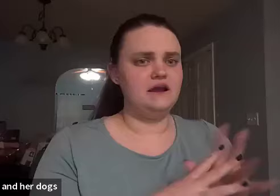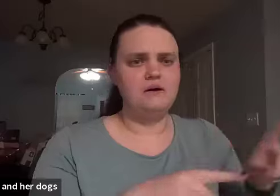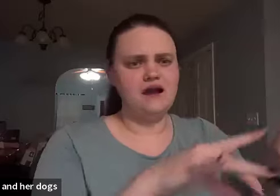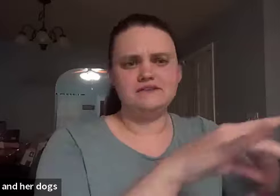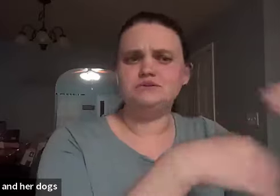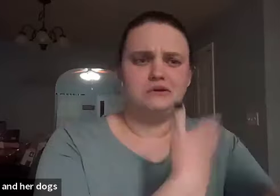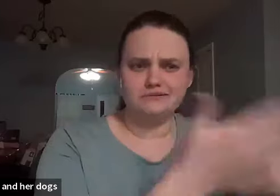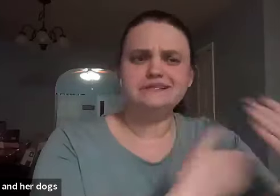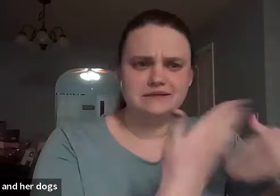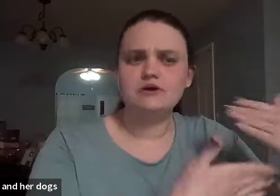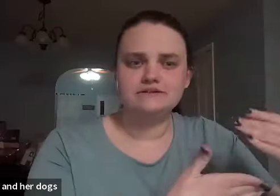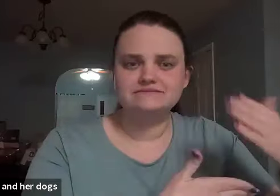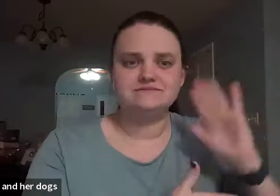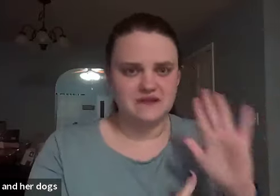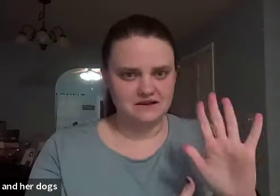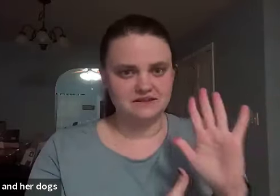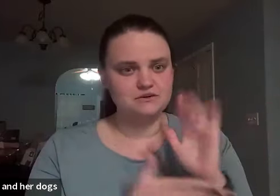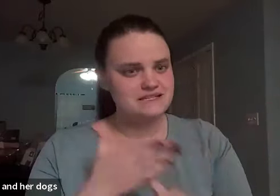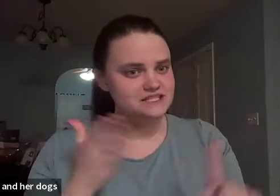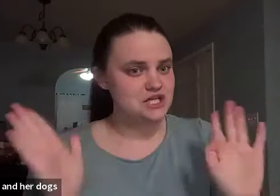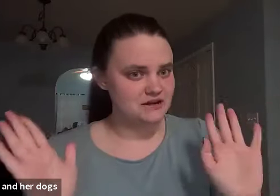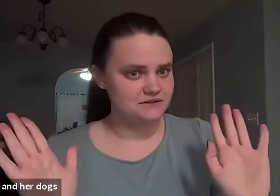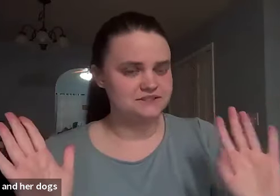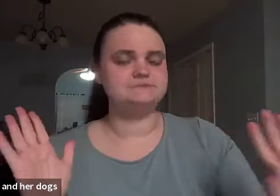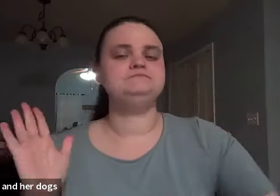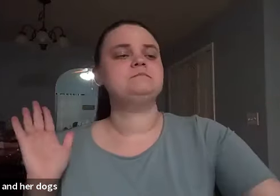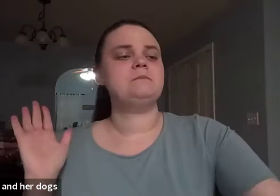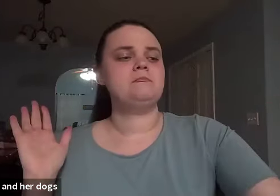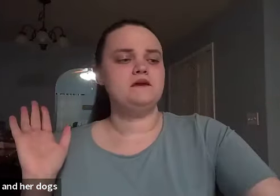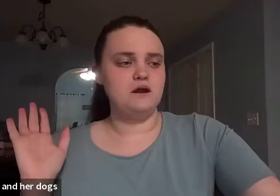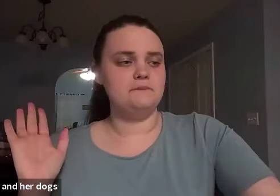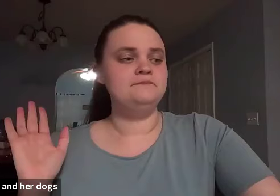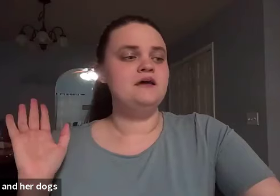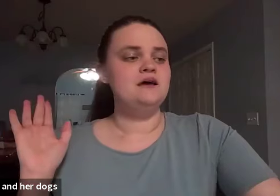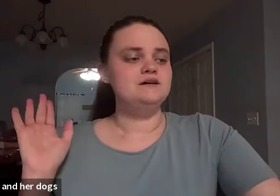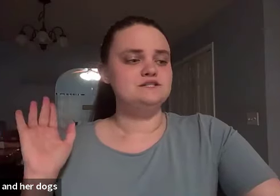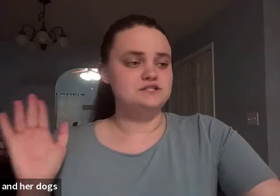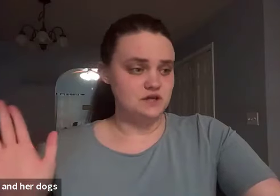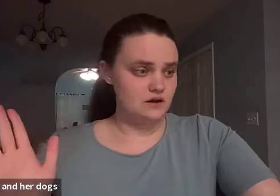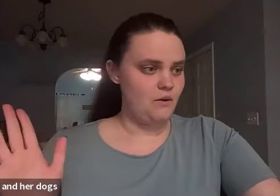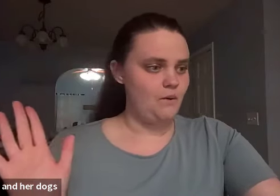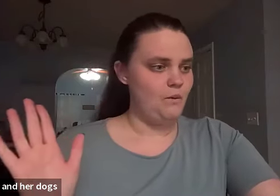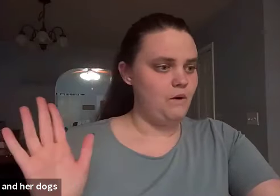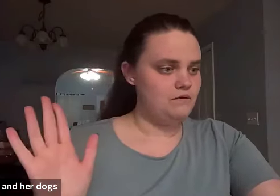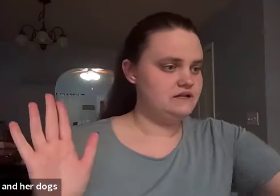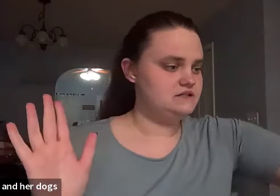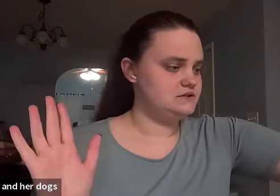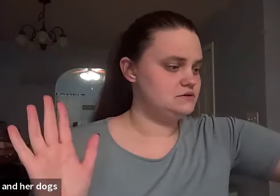like, oh, I got this. We're going. Let's keep going. That kind of thing. So I always like to check first. Okay. So what we can